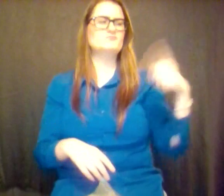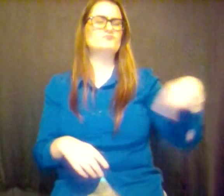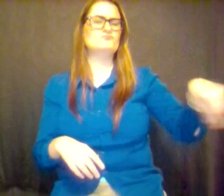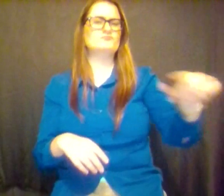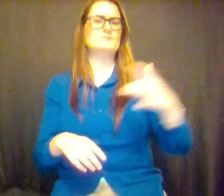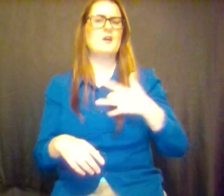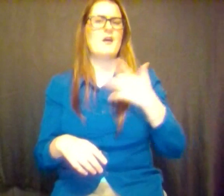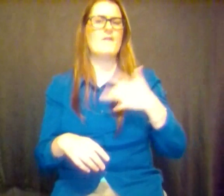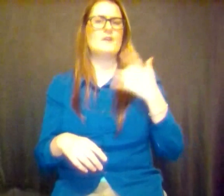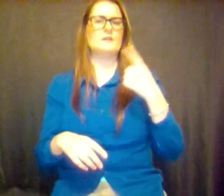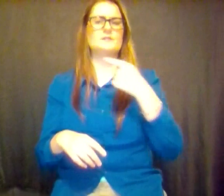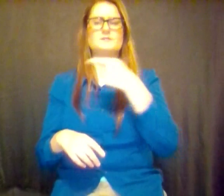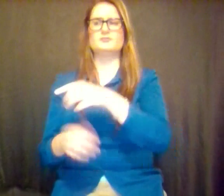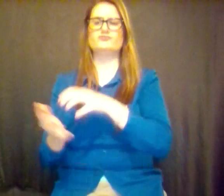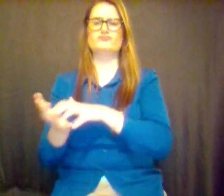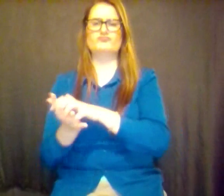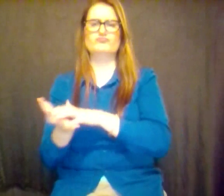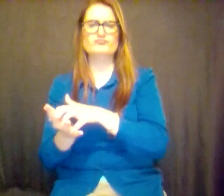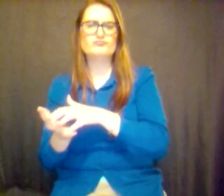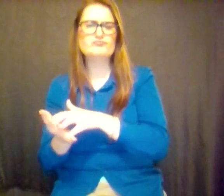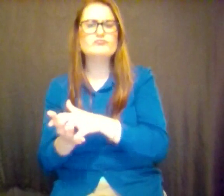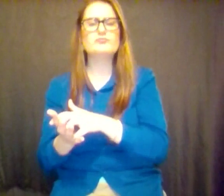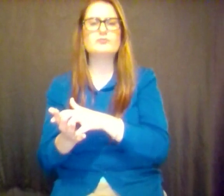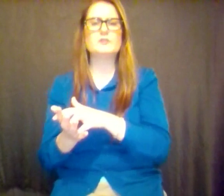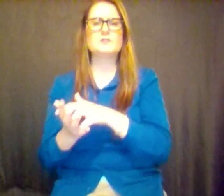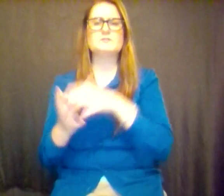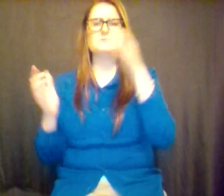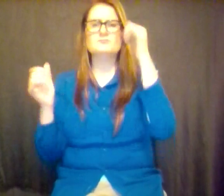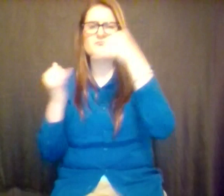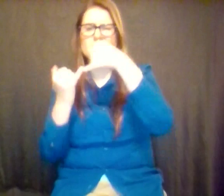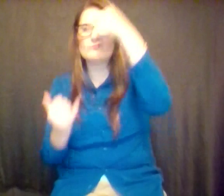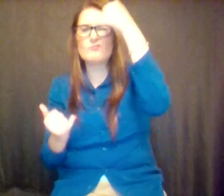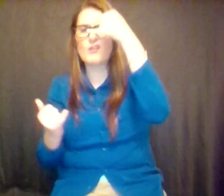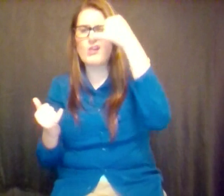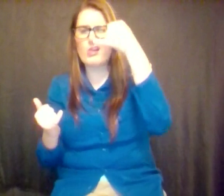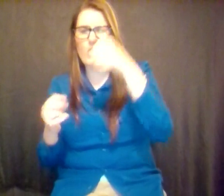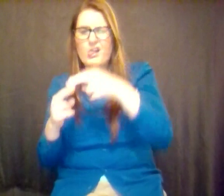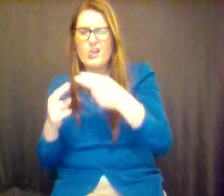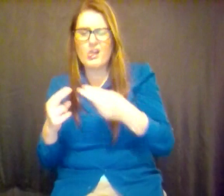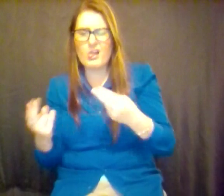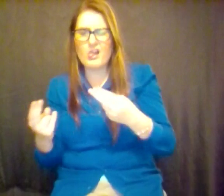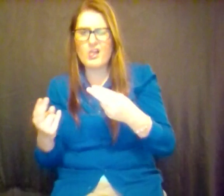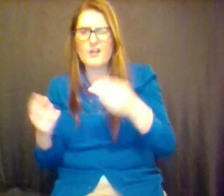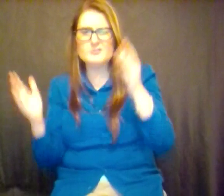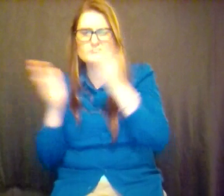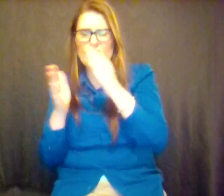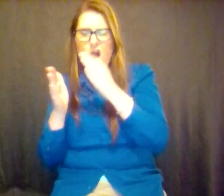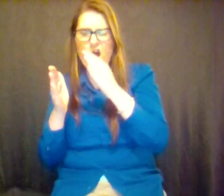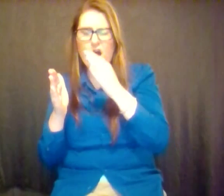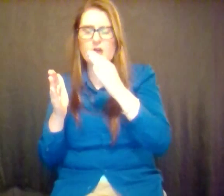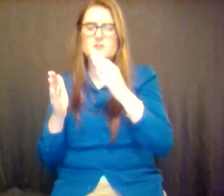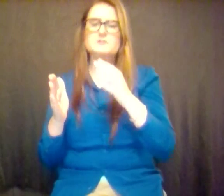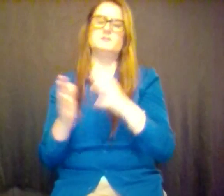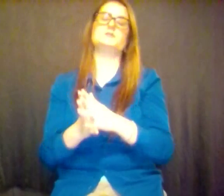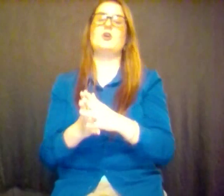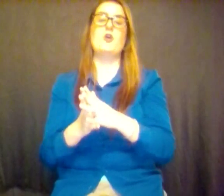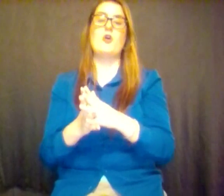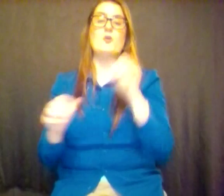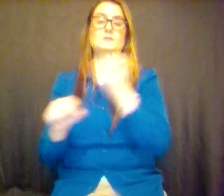and look after the sheep." Bear. You see, David's 1, 2, 3, 4, 5, 6, 7 big brothers thought that